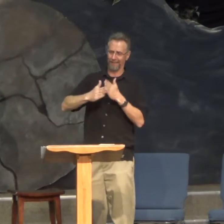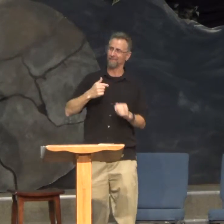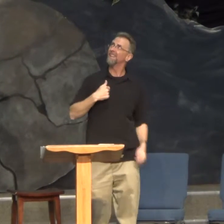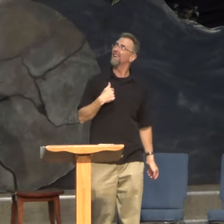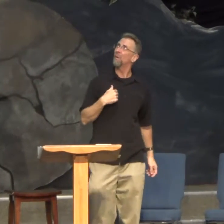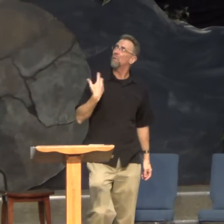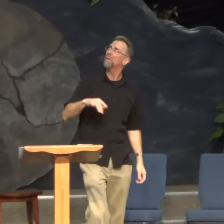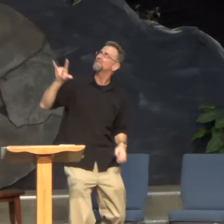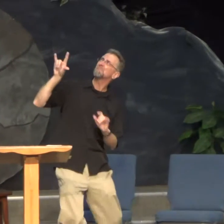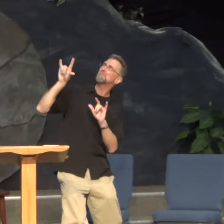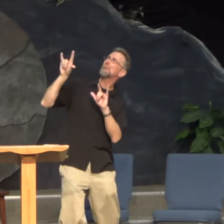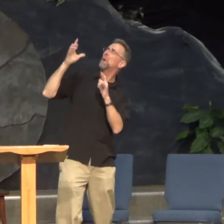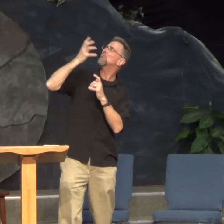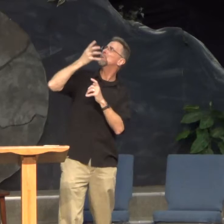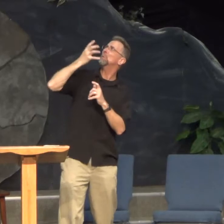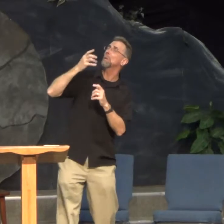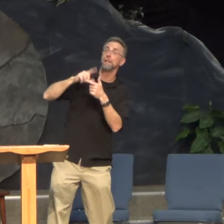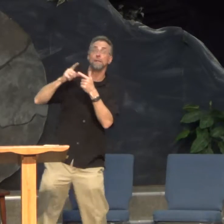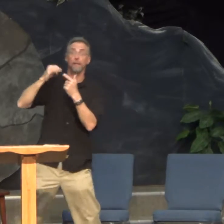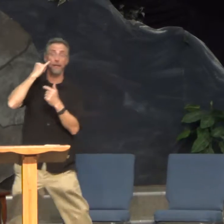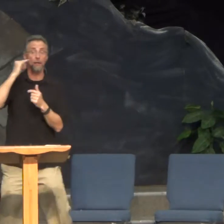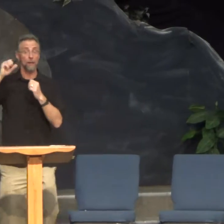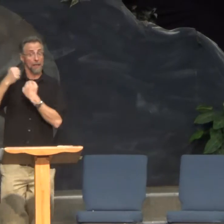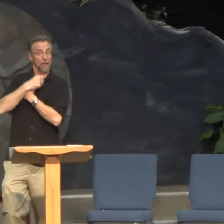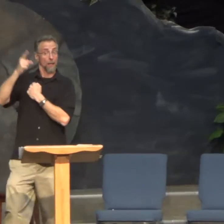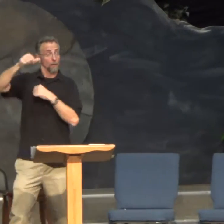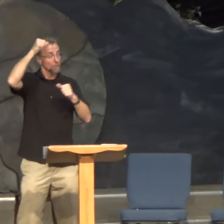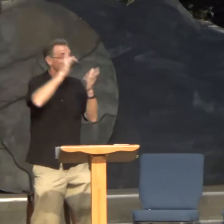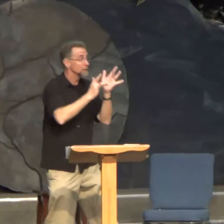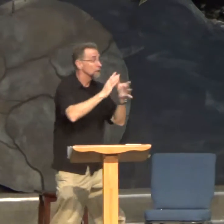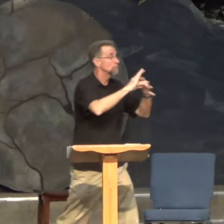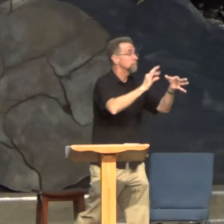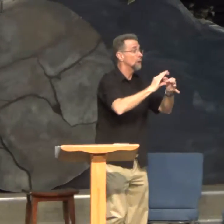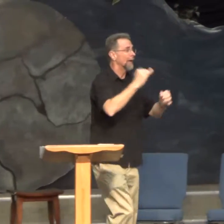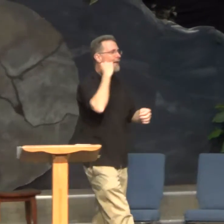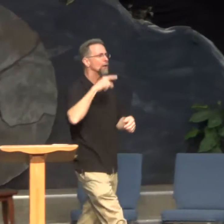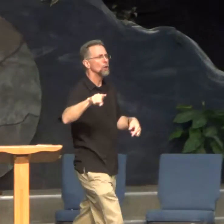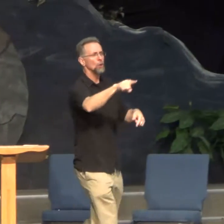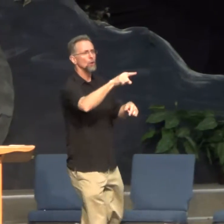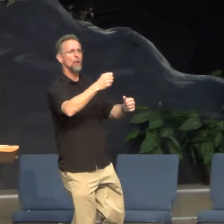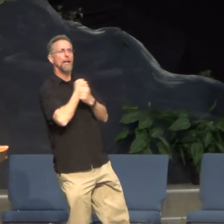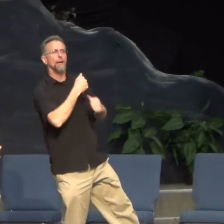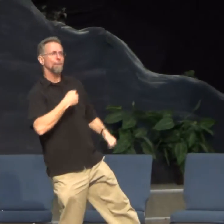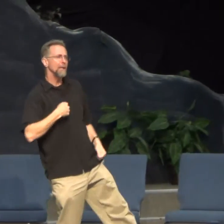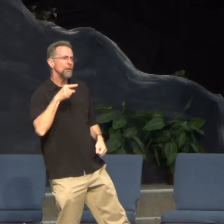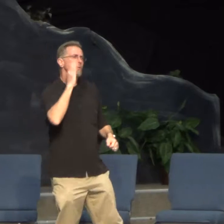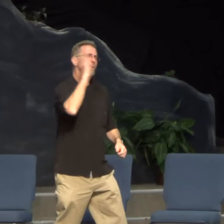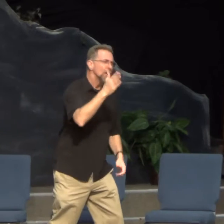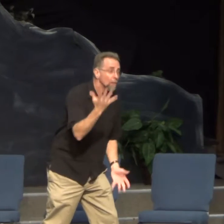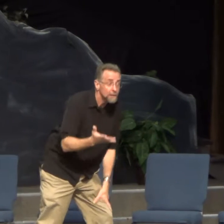We can say that we love God in an awesome way, and when we think about, you love